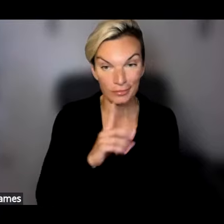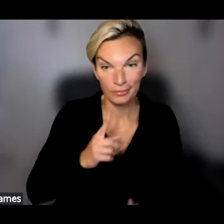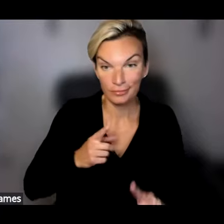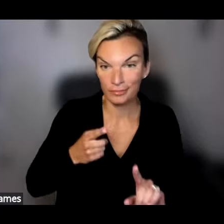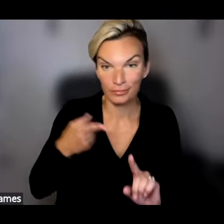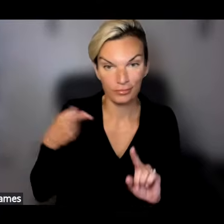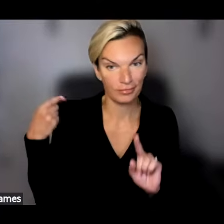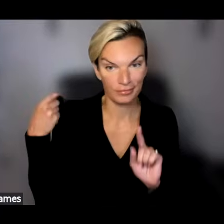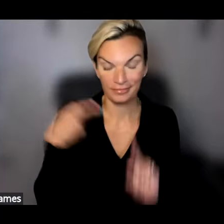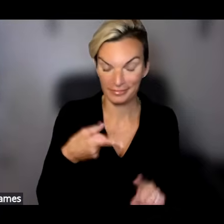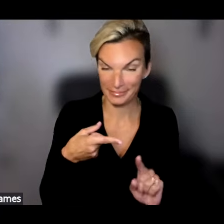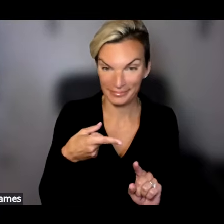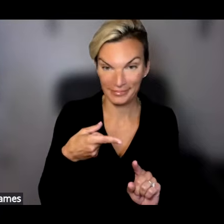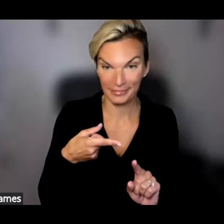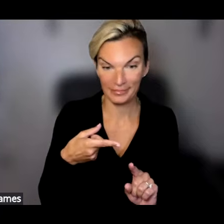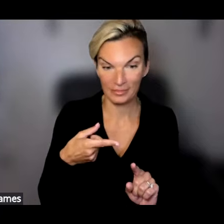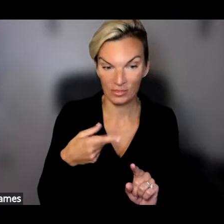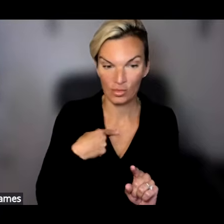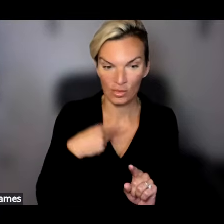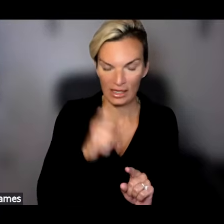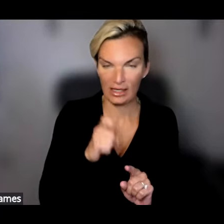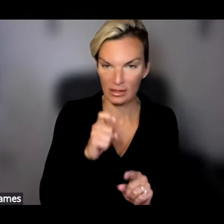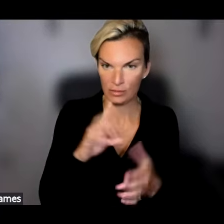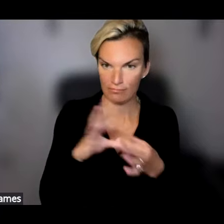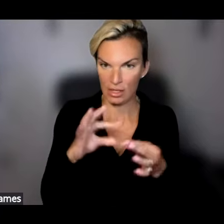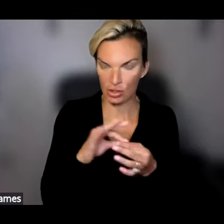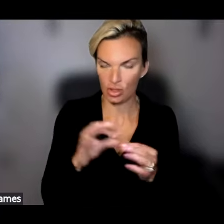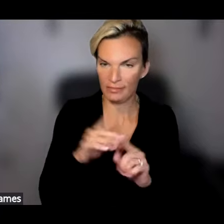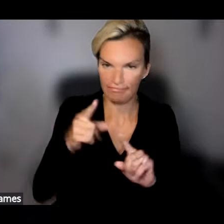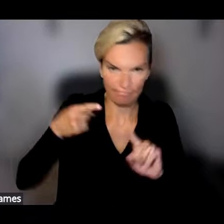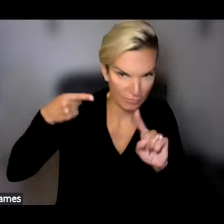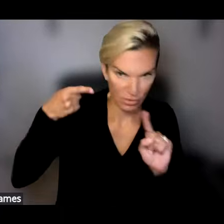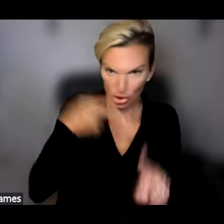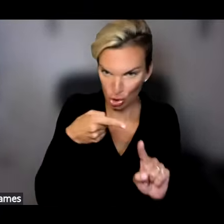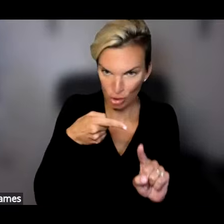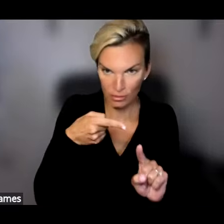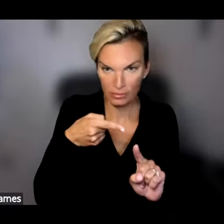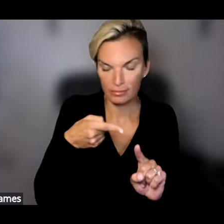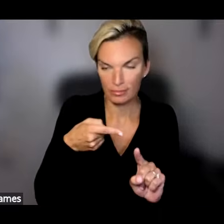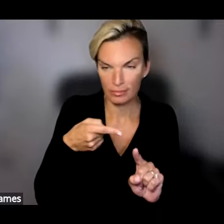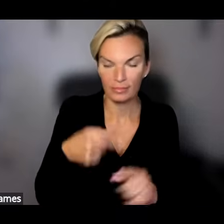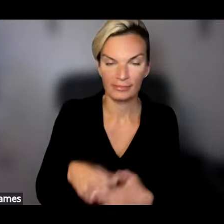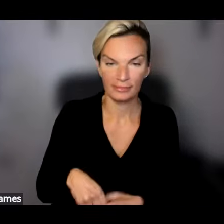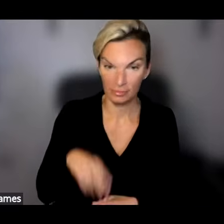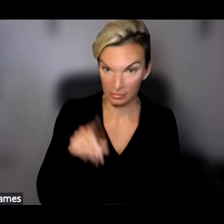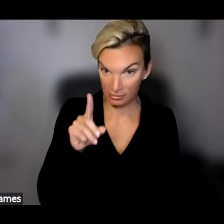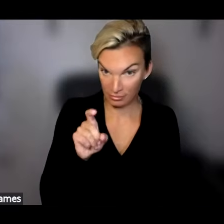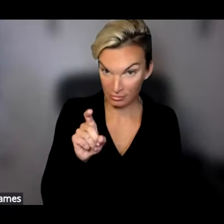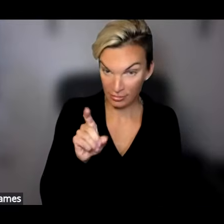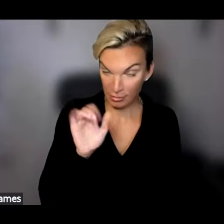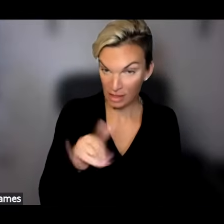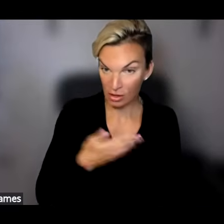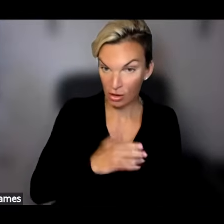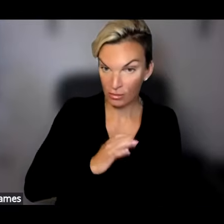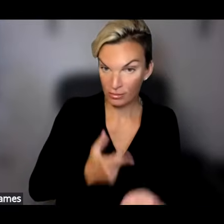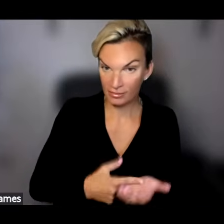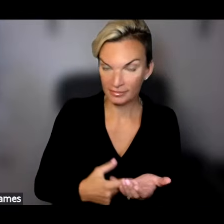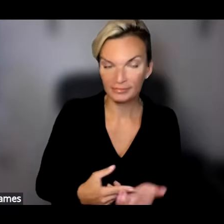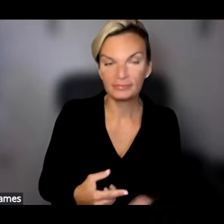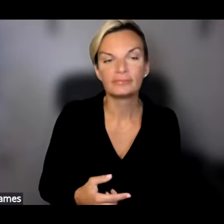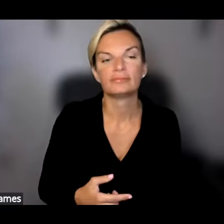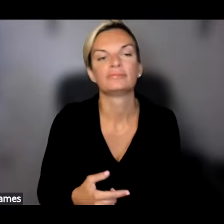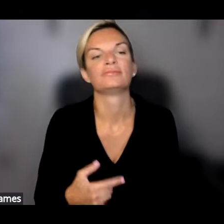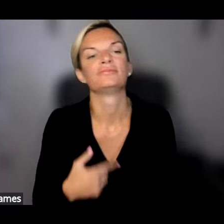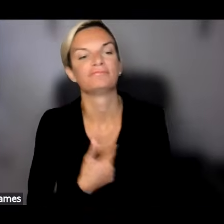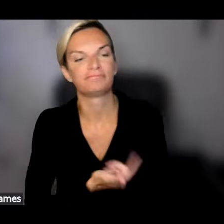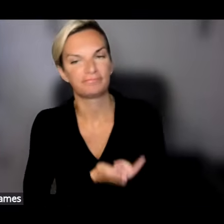mention certain one time or two and where we're planning to put the word certain. Is that correct? Yes, after further consideration